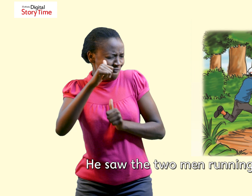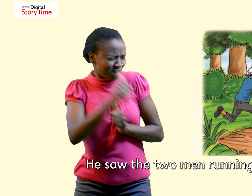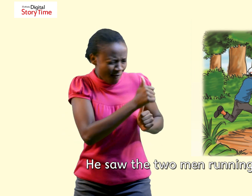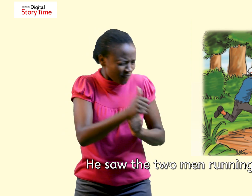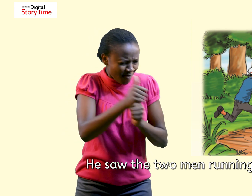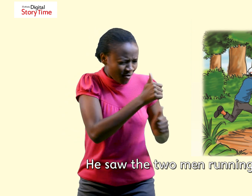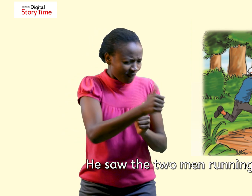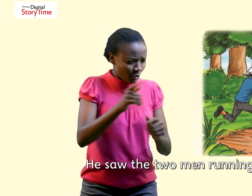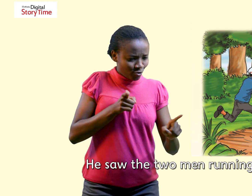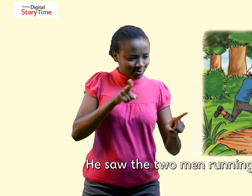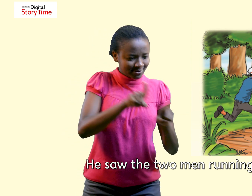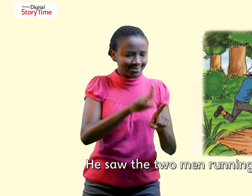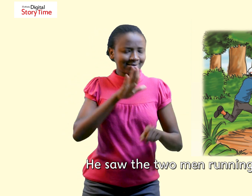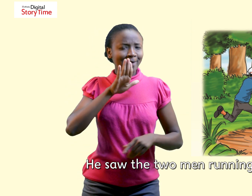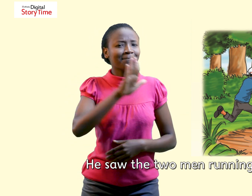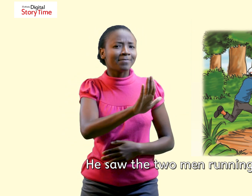He saw the two men running after her.